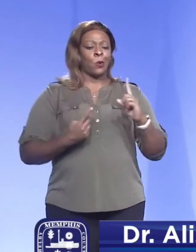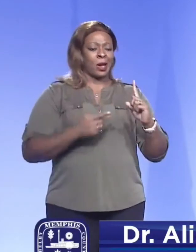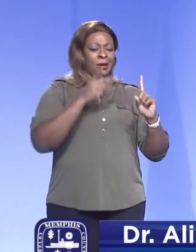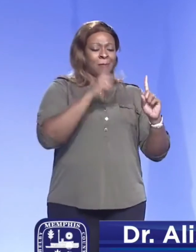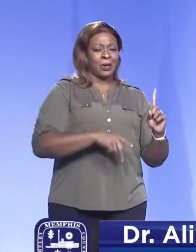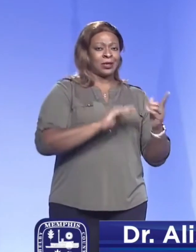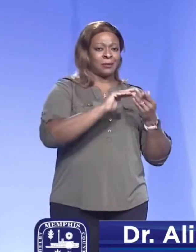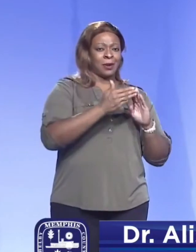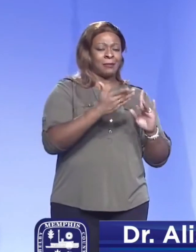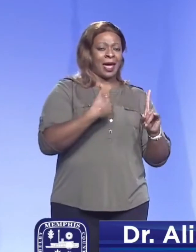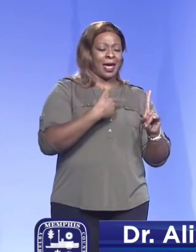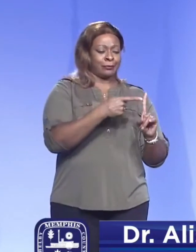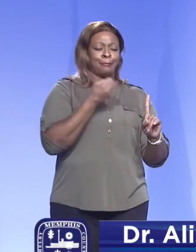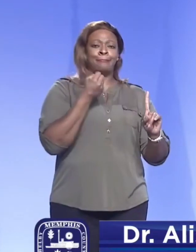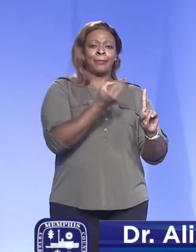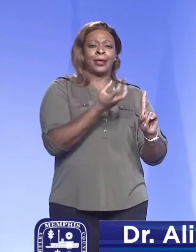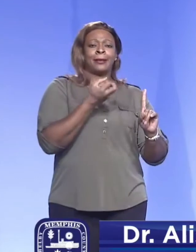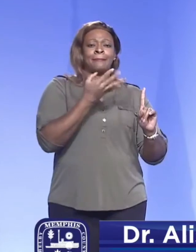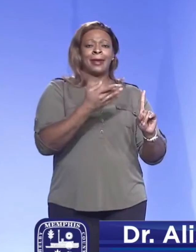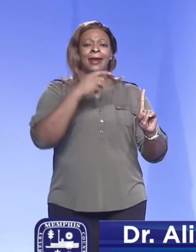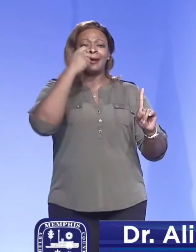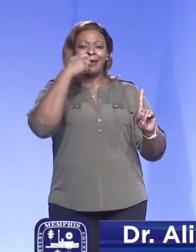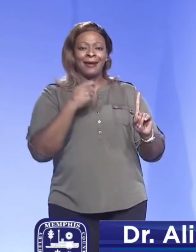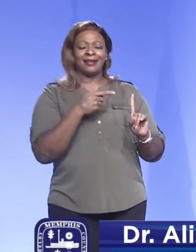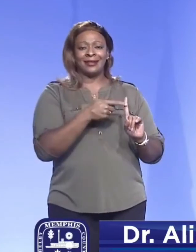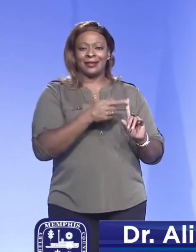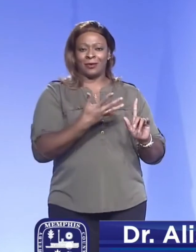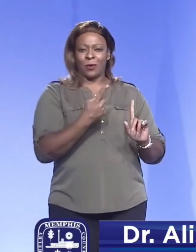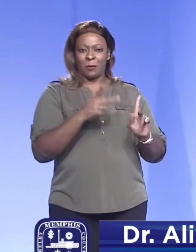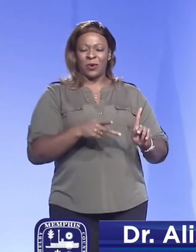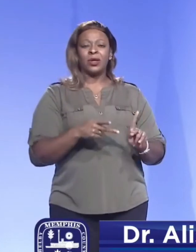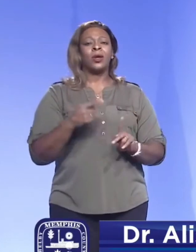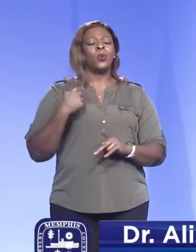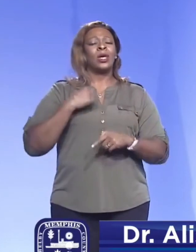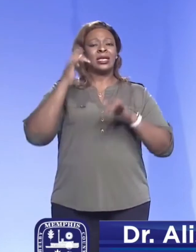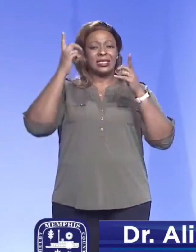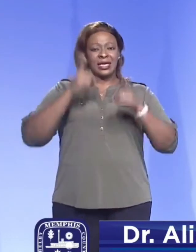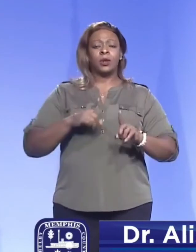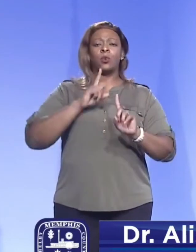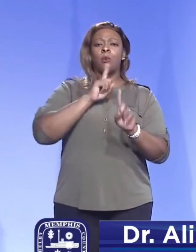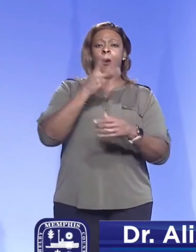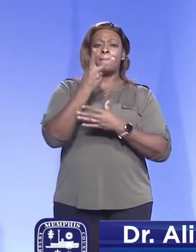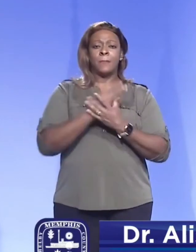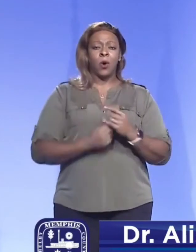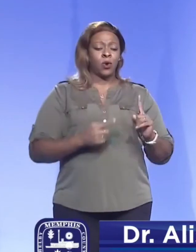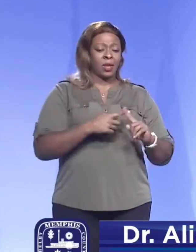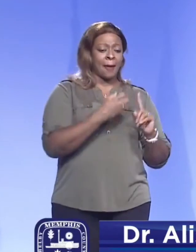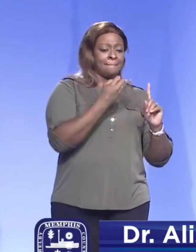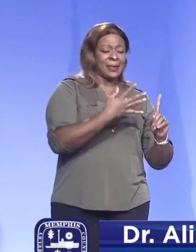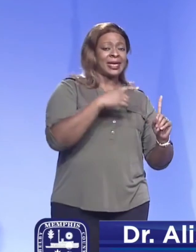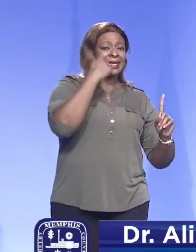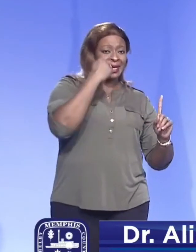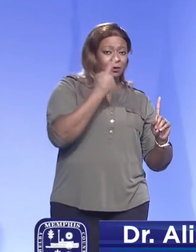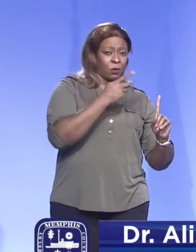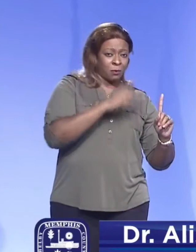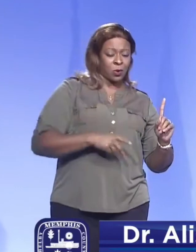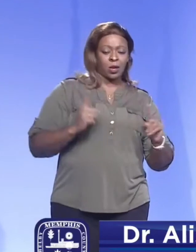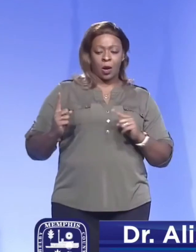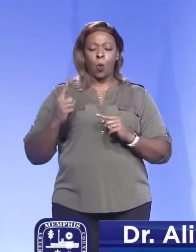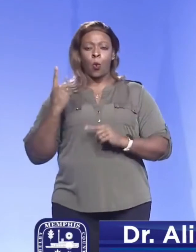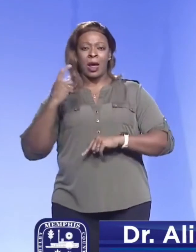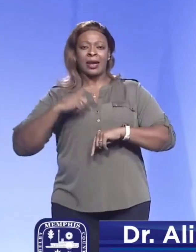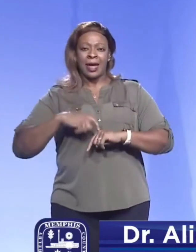in the community may have multiple tests. We've made a decision to report both of those numbers so that the community has